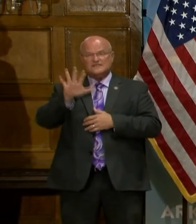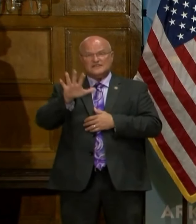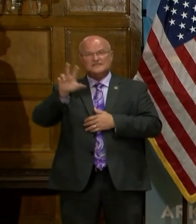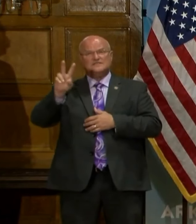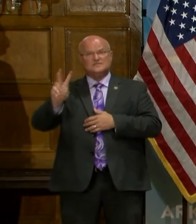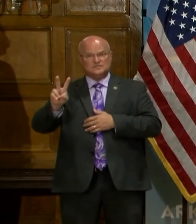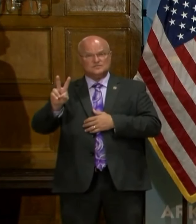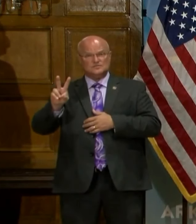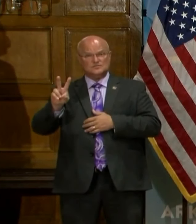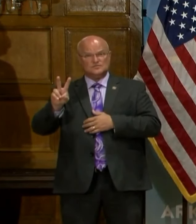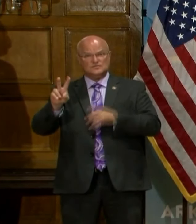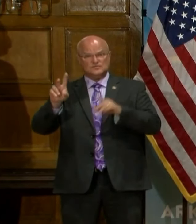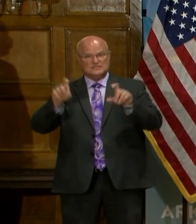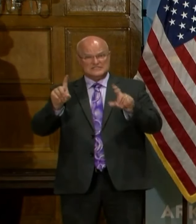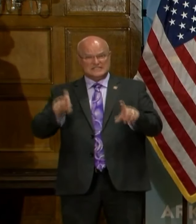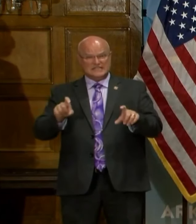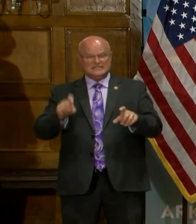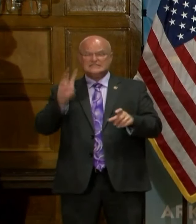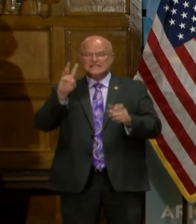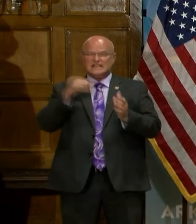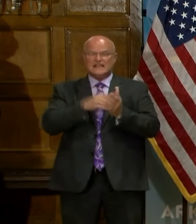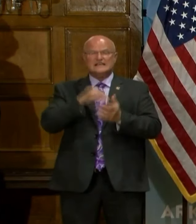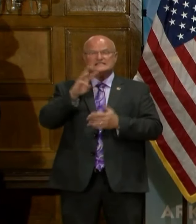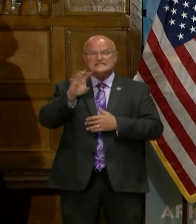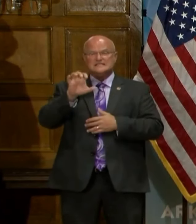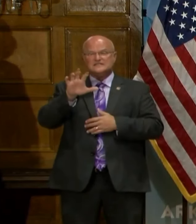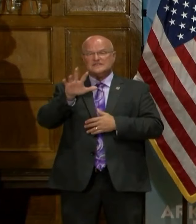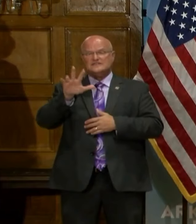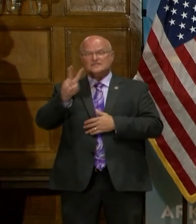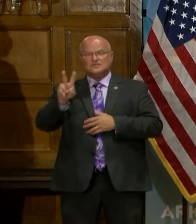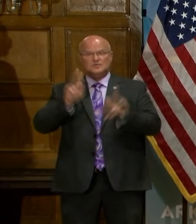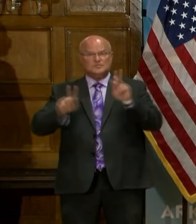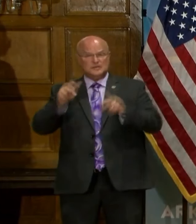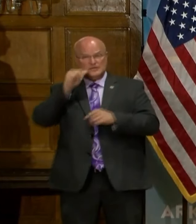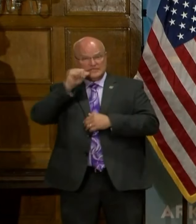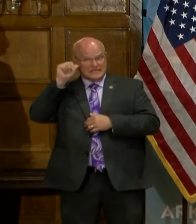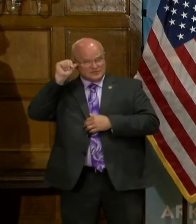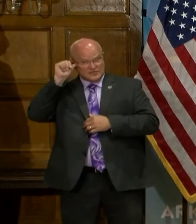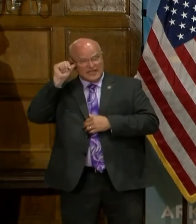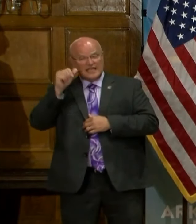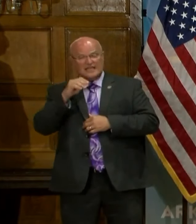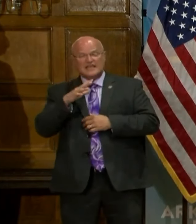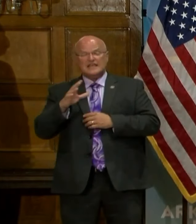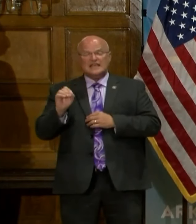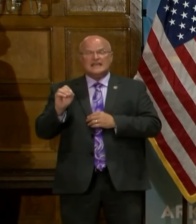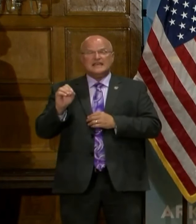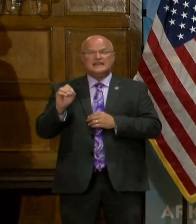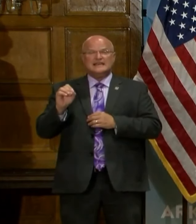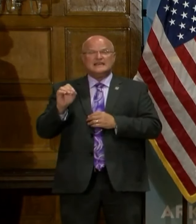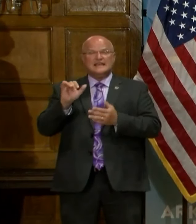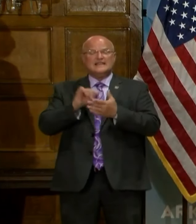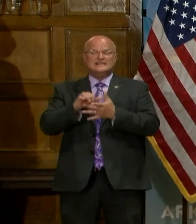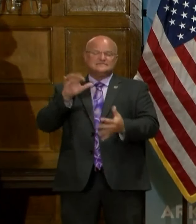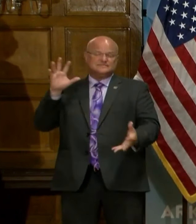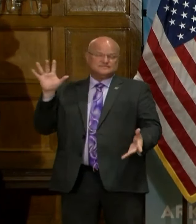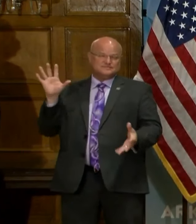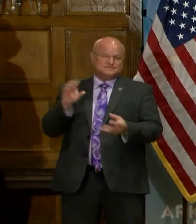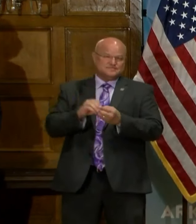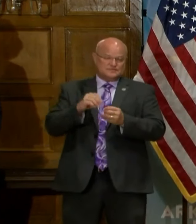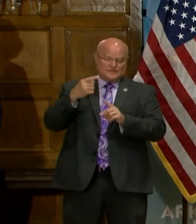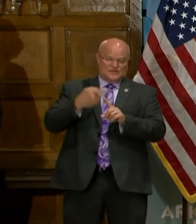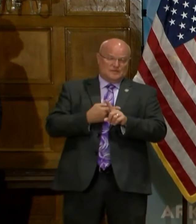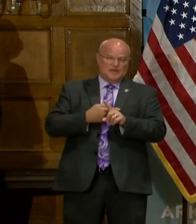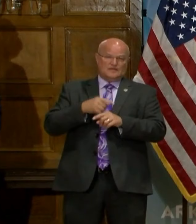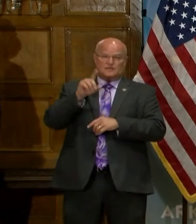6,652 tested 6,652 individuals yesterday, and that brings our total for the